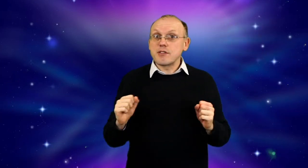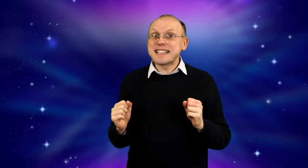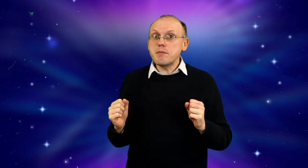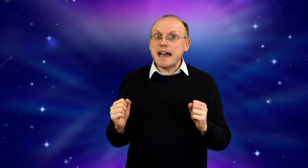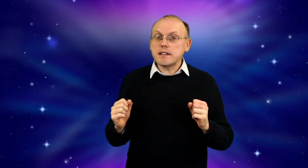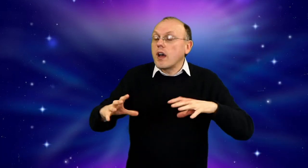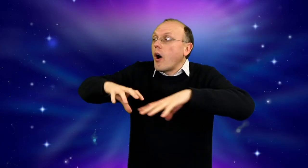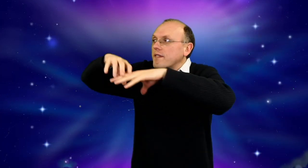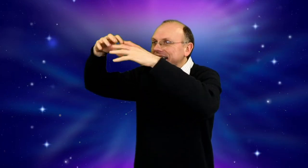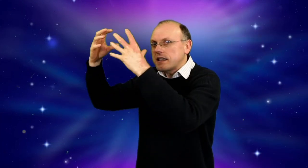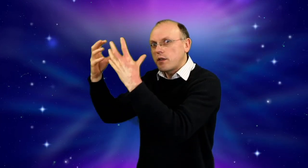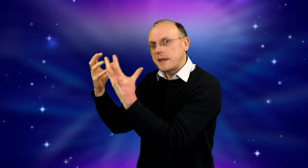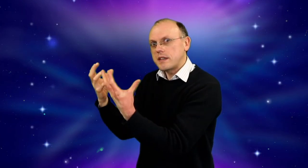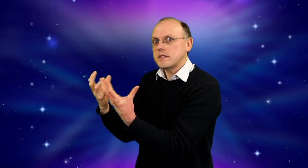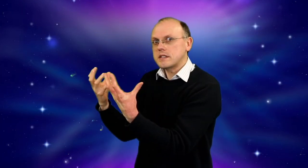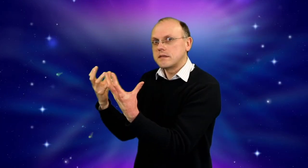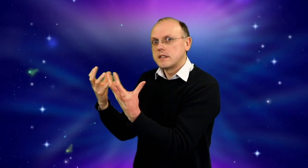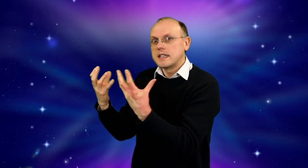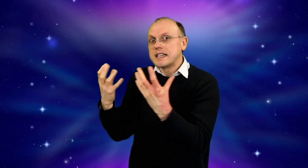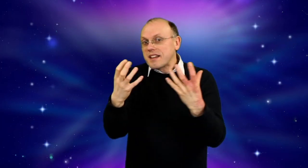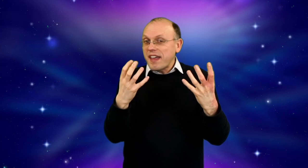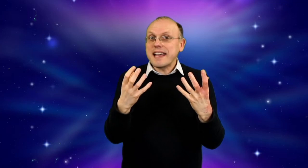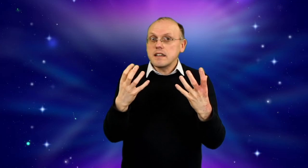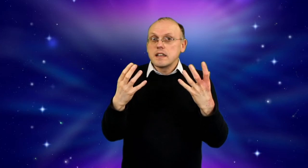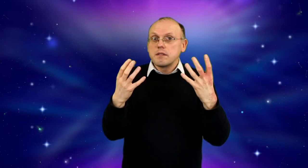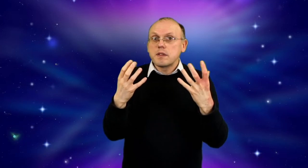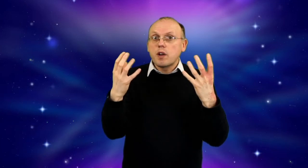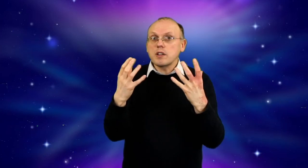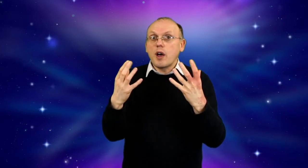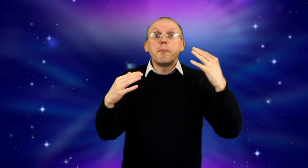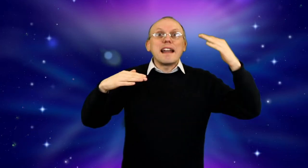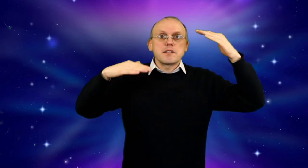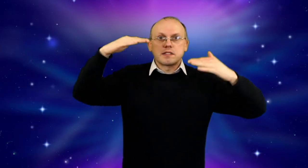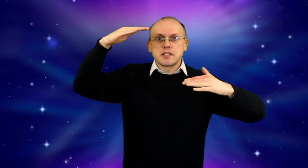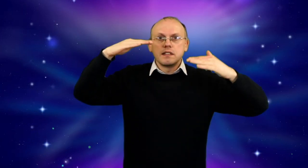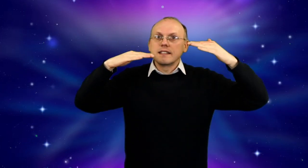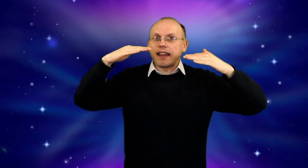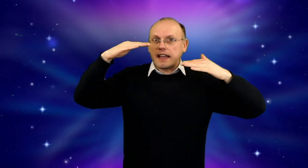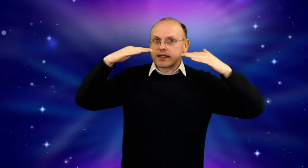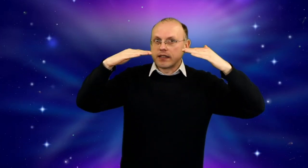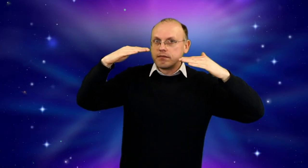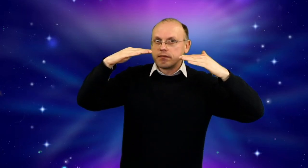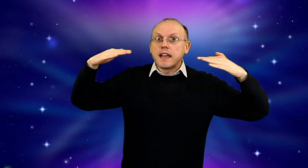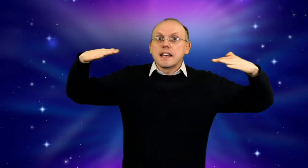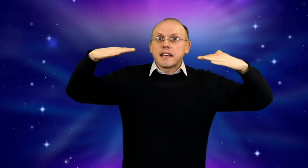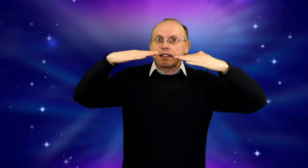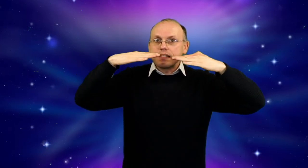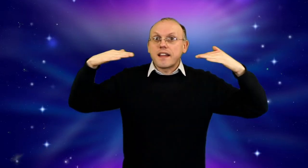same amount of negative opinions, then we've got a balanced text. It is